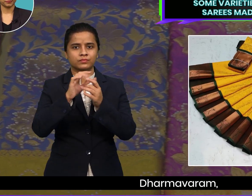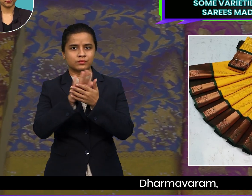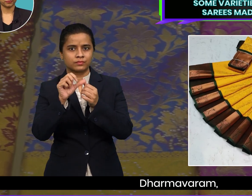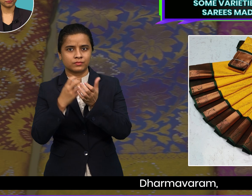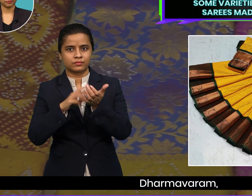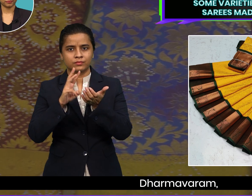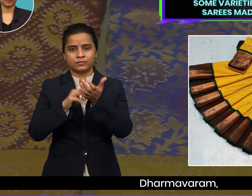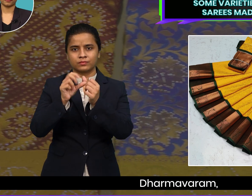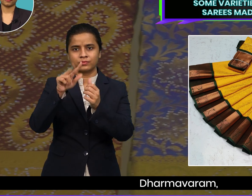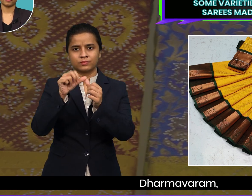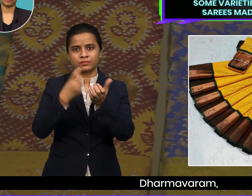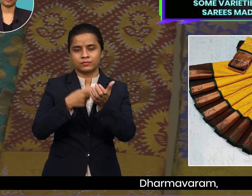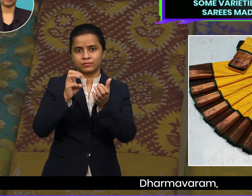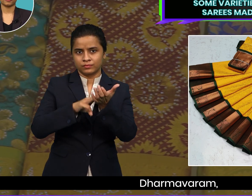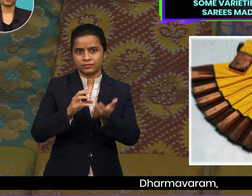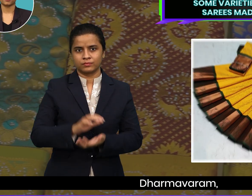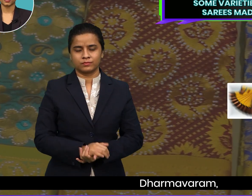Dharmavaram,